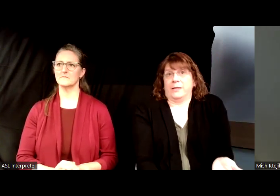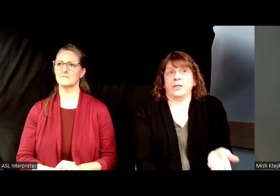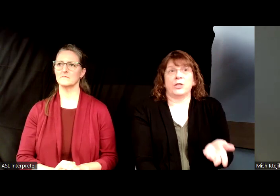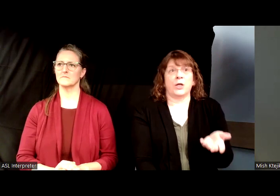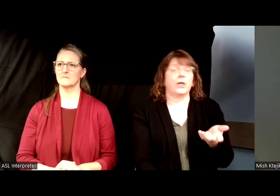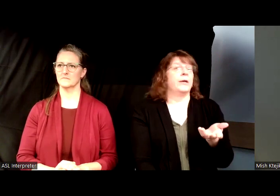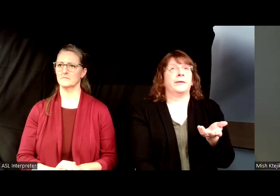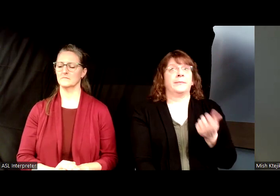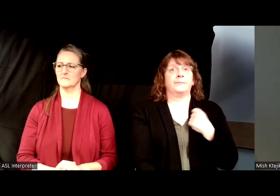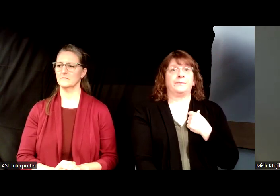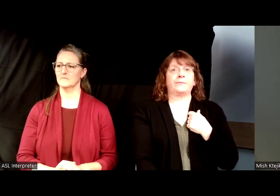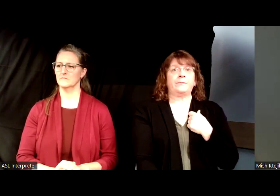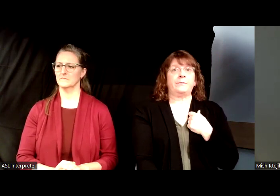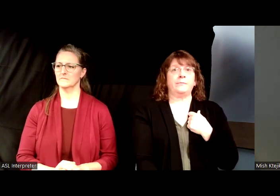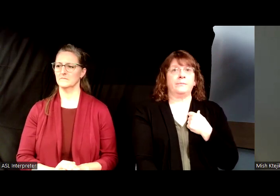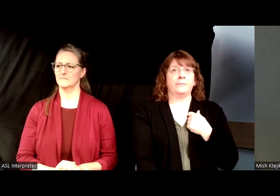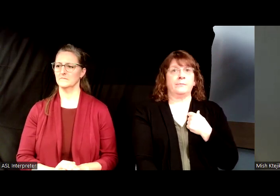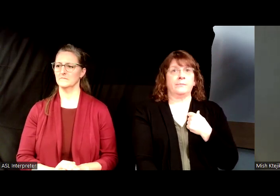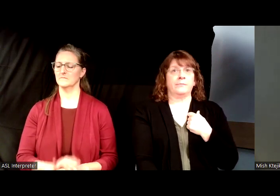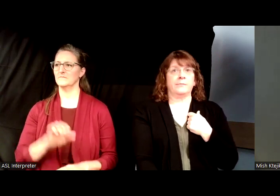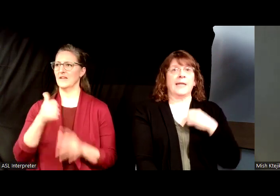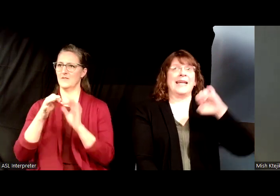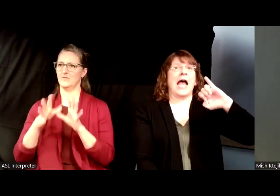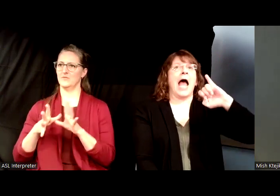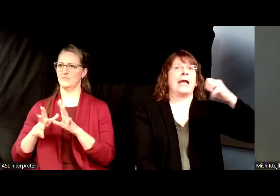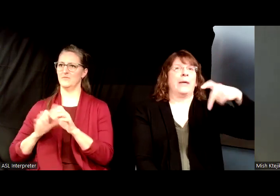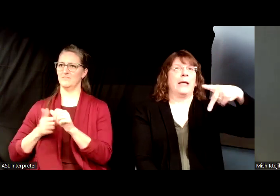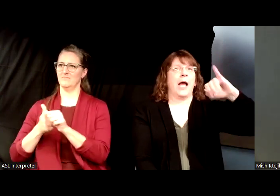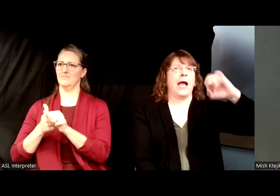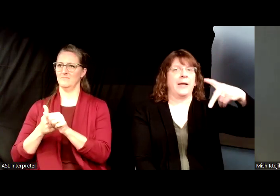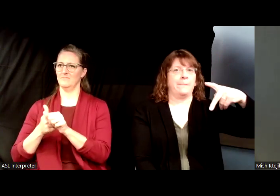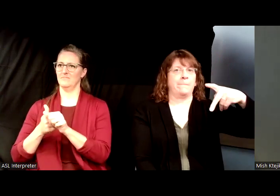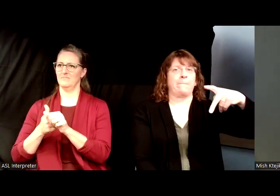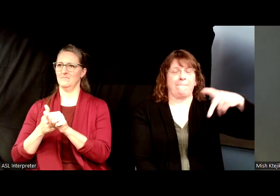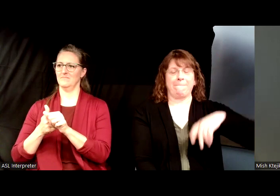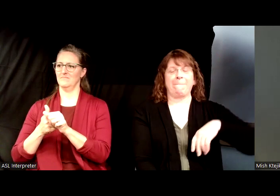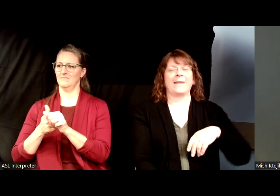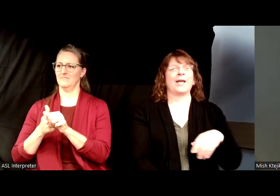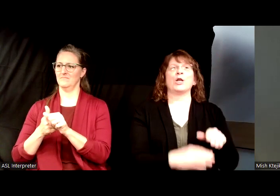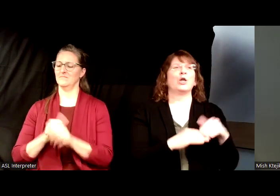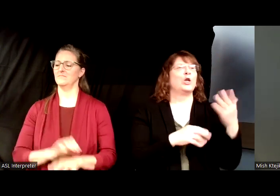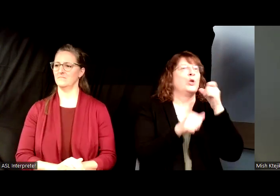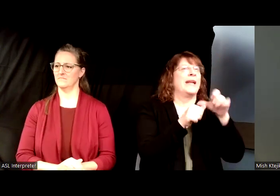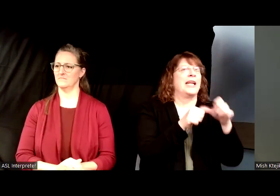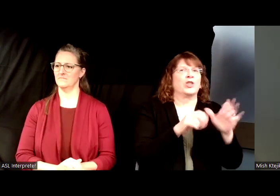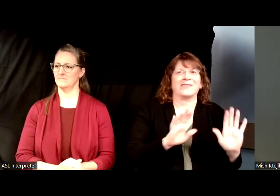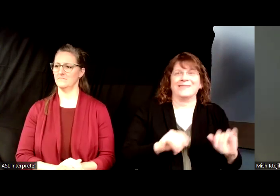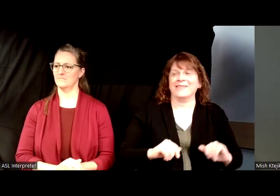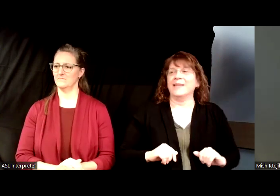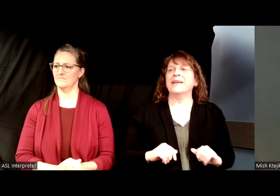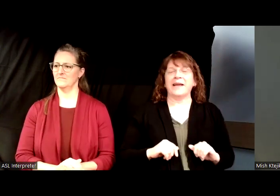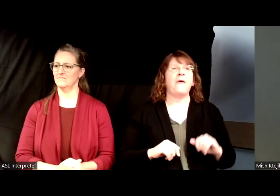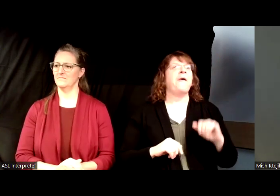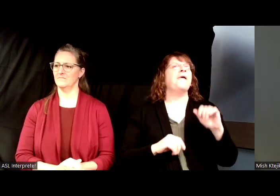If you don't have an interpreter there, that means you can't satisfy an EIPA. So it, IEP, thank you, IEP, individual education